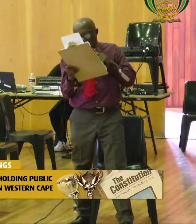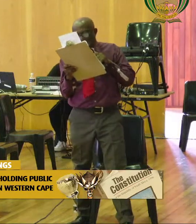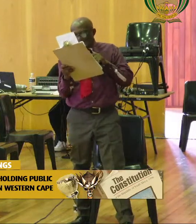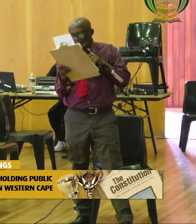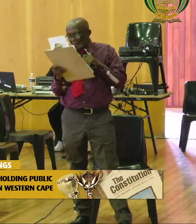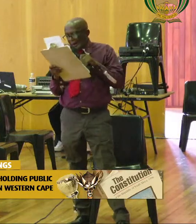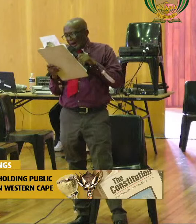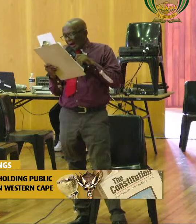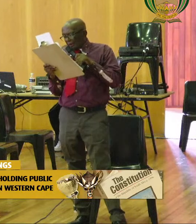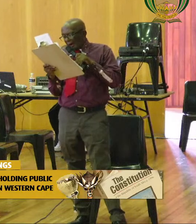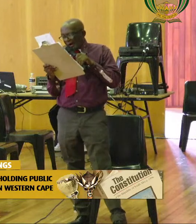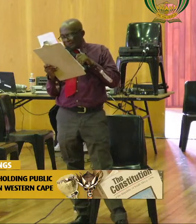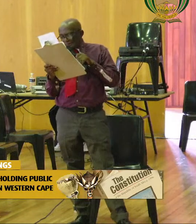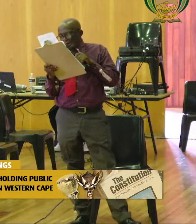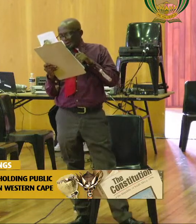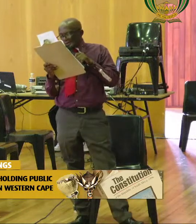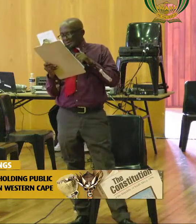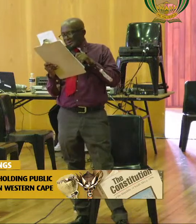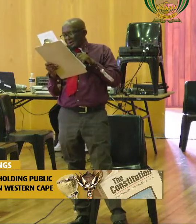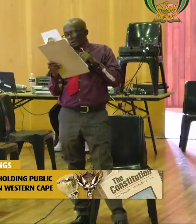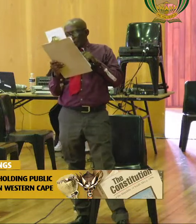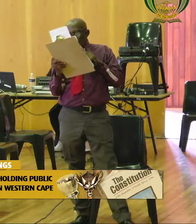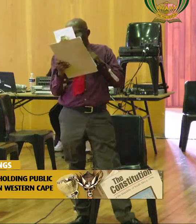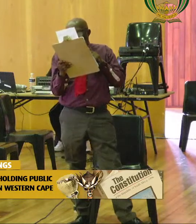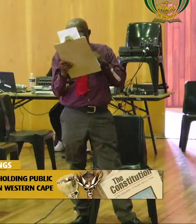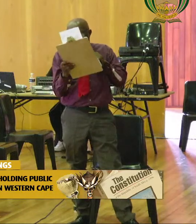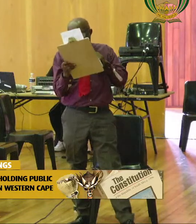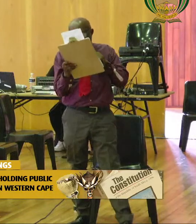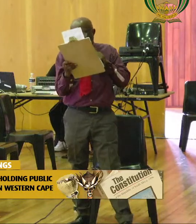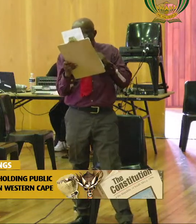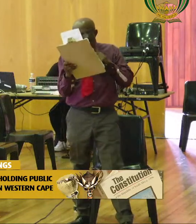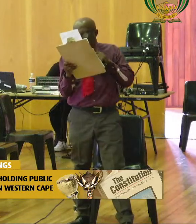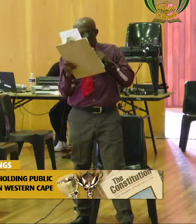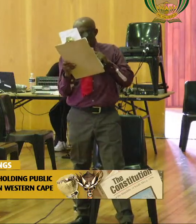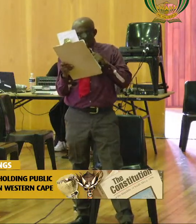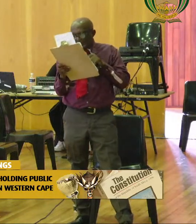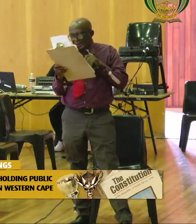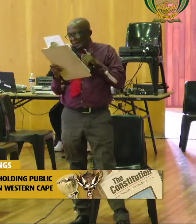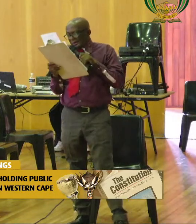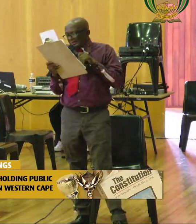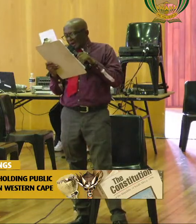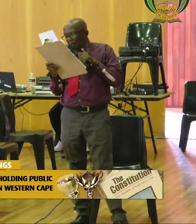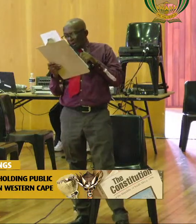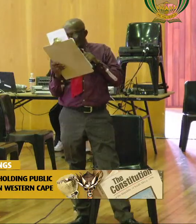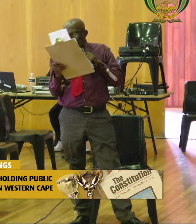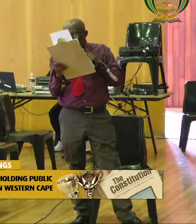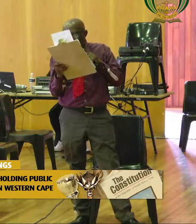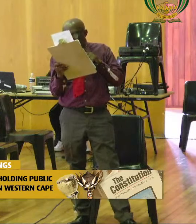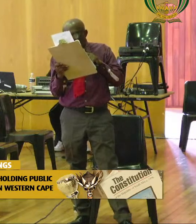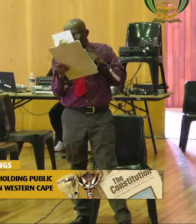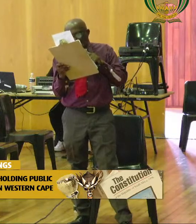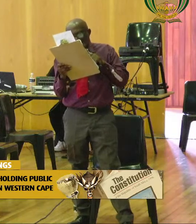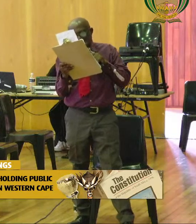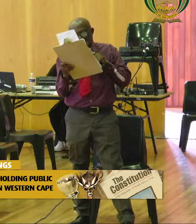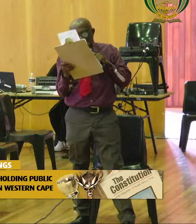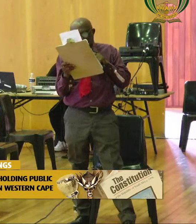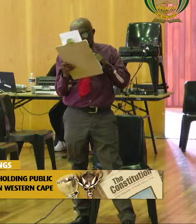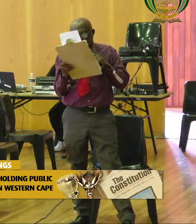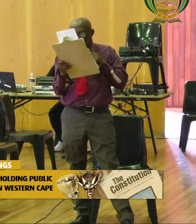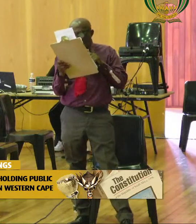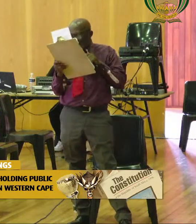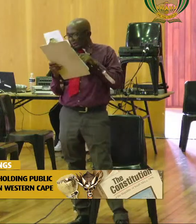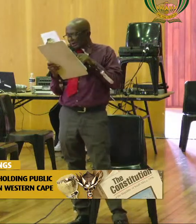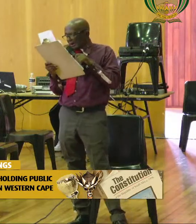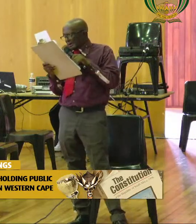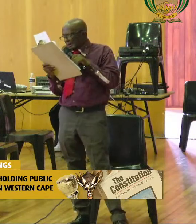parliament. Our government will have problems. There will be no progress in